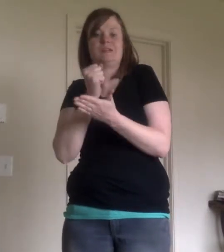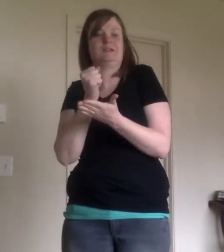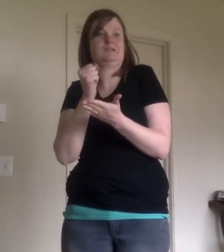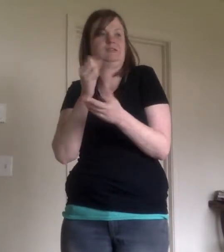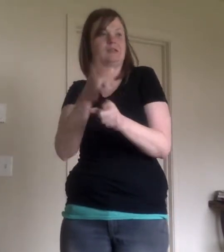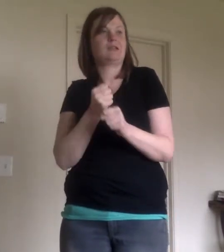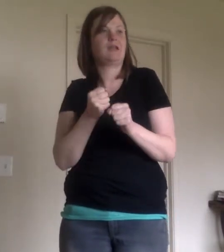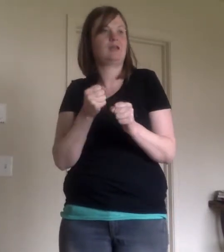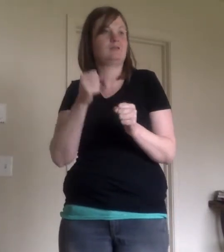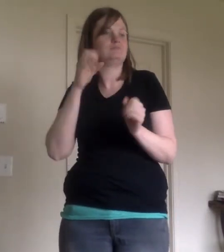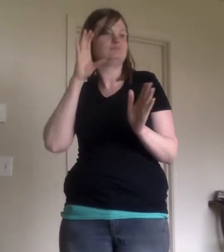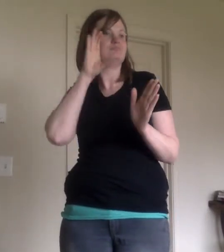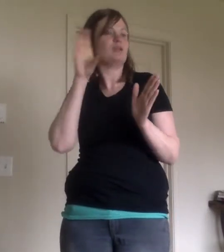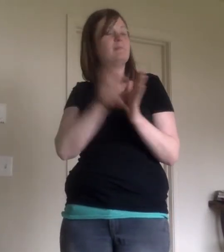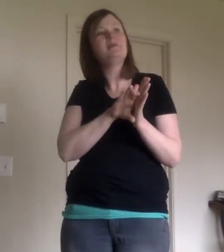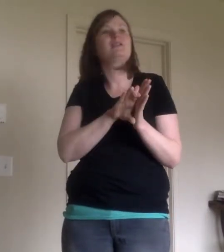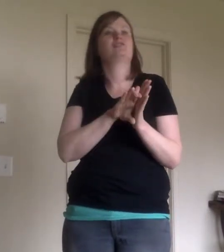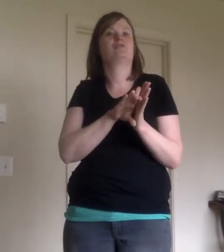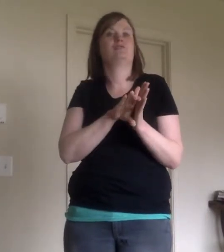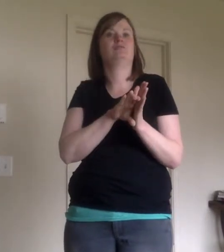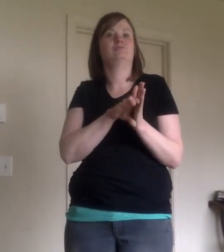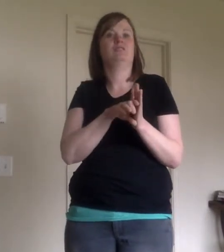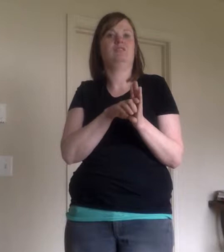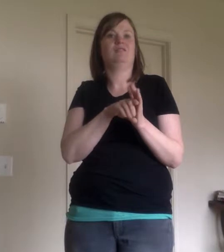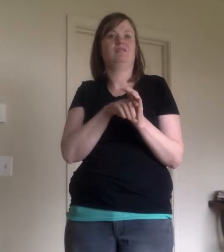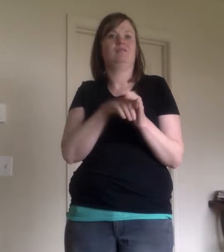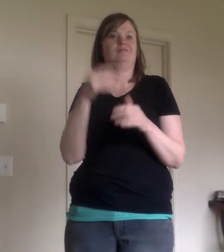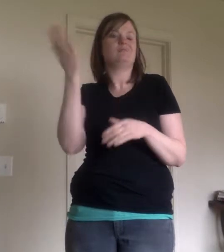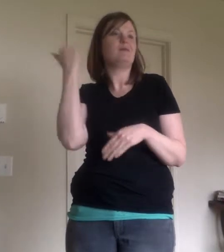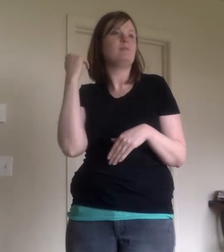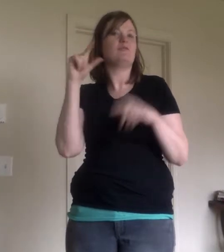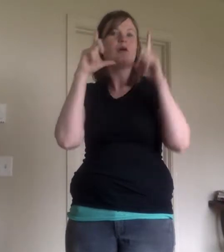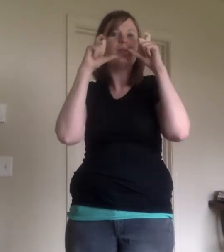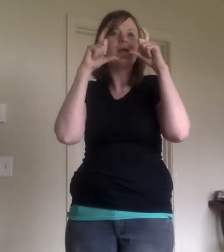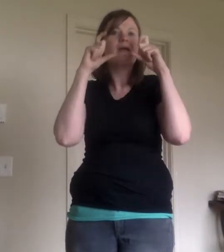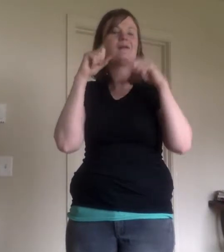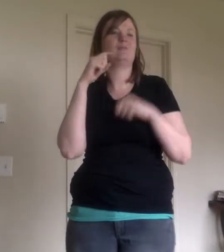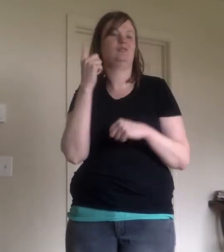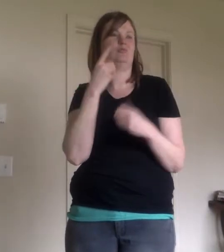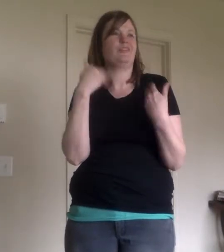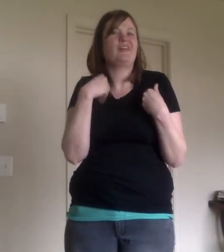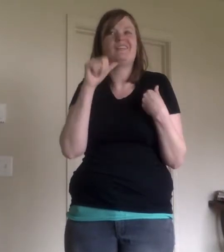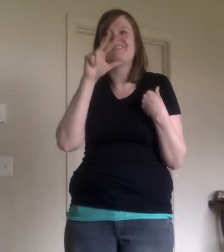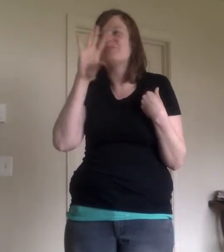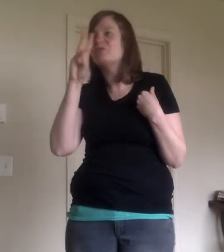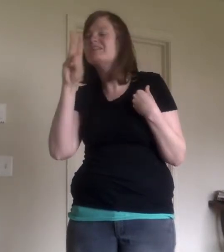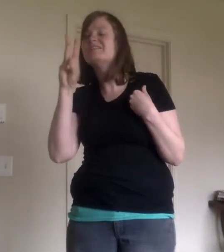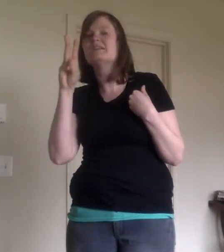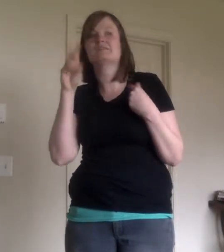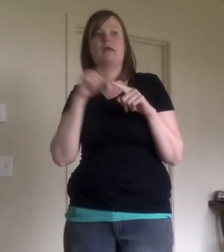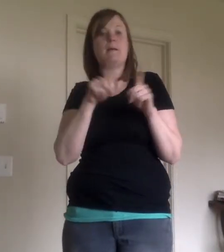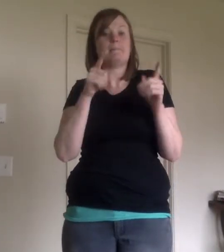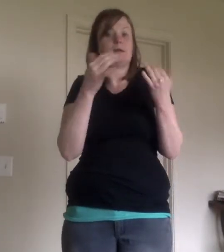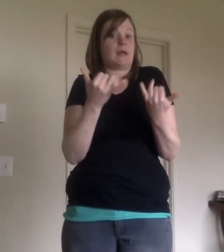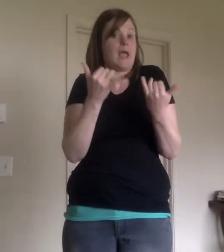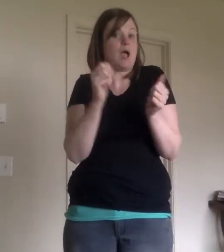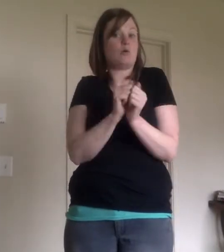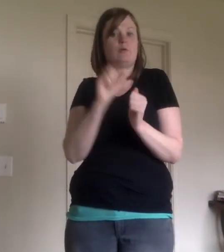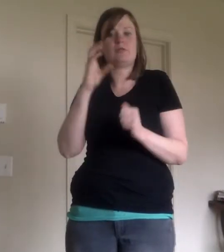precisely. You don't want to just shoot anything. You want to make sure what you're going to shoot is going to be a photograph that you like. But with digital, you can just click away for hours,